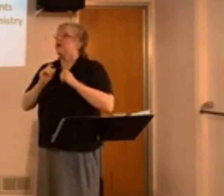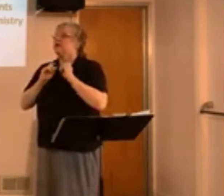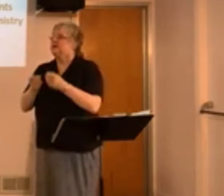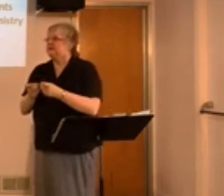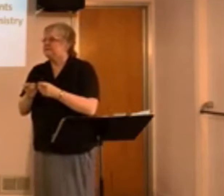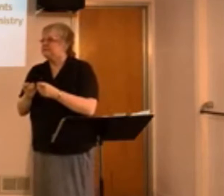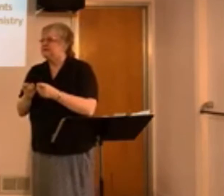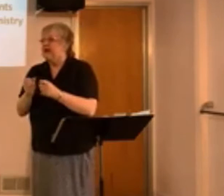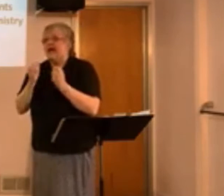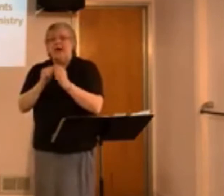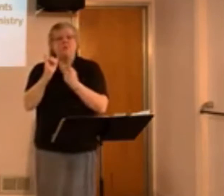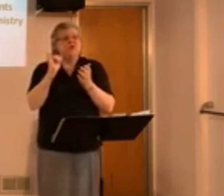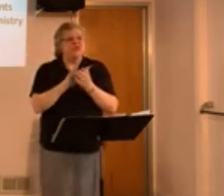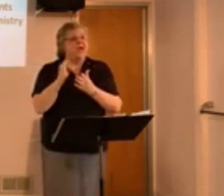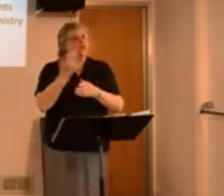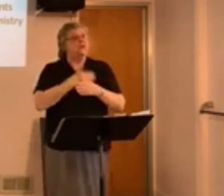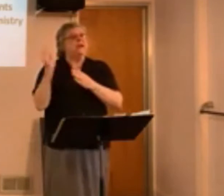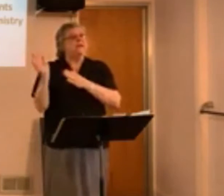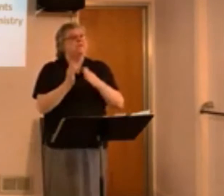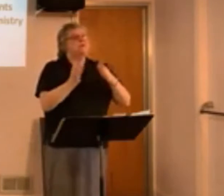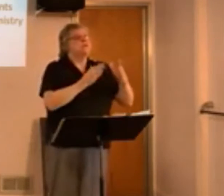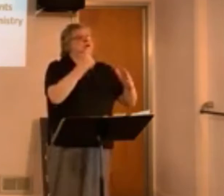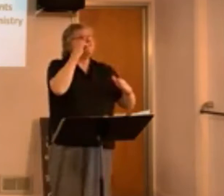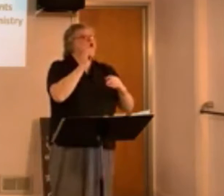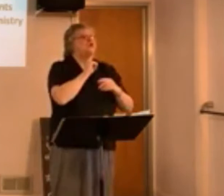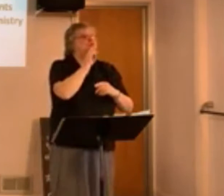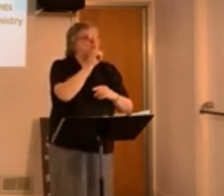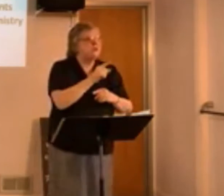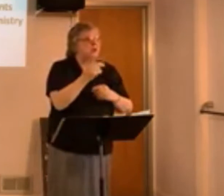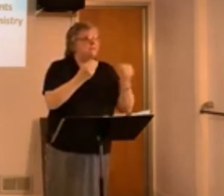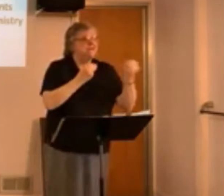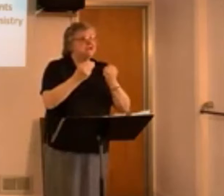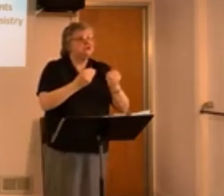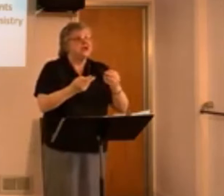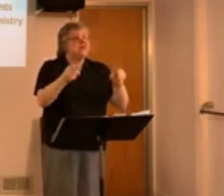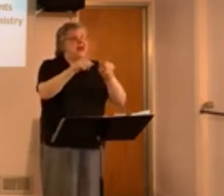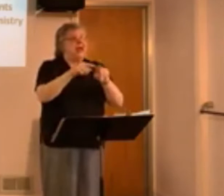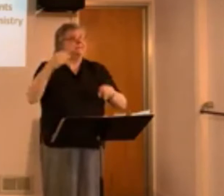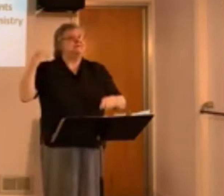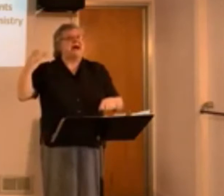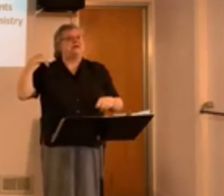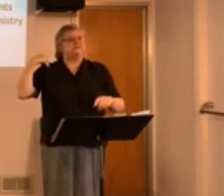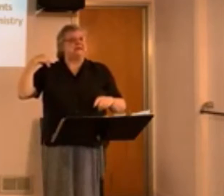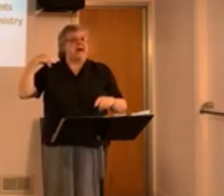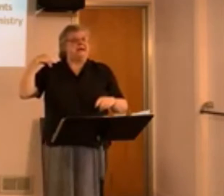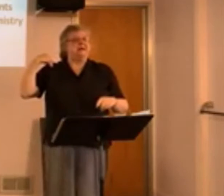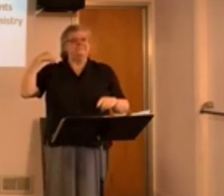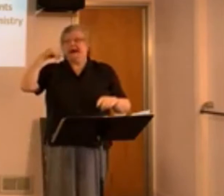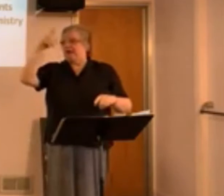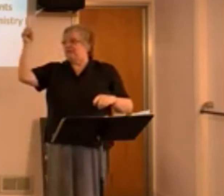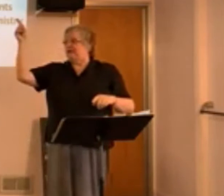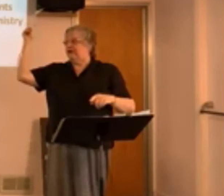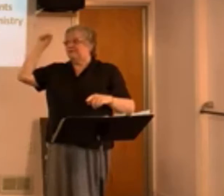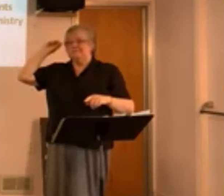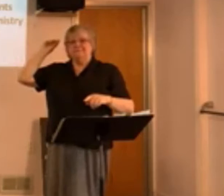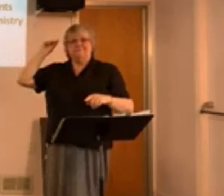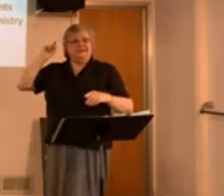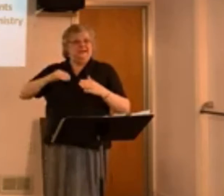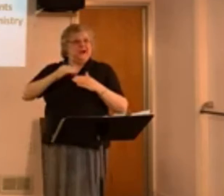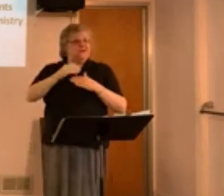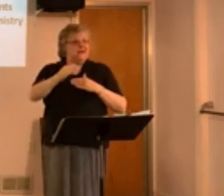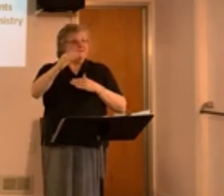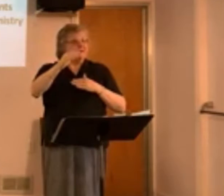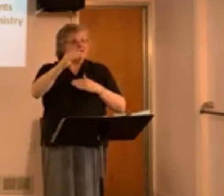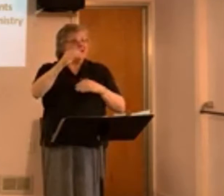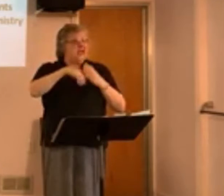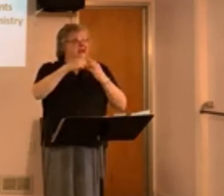and with that then prepare for the real ministry that happens outside the walls of the church. And so what a